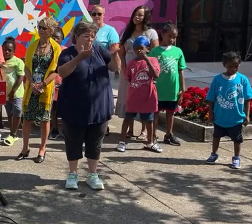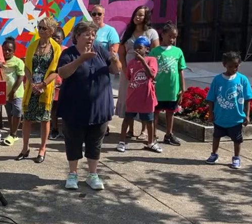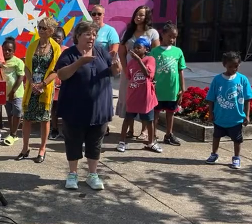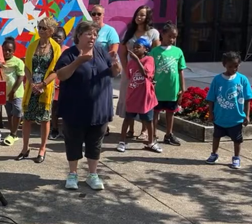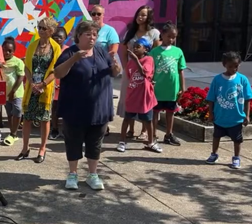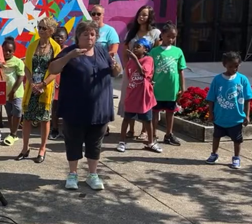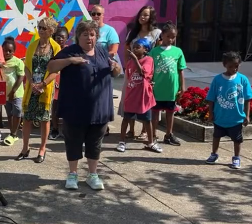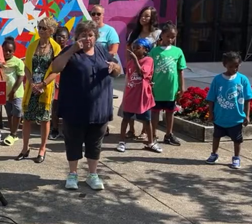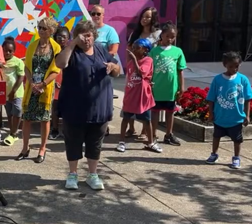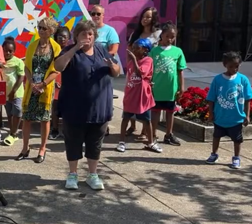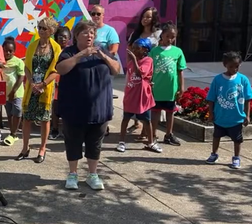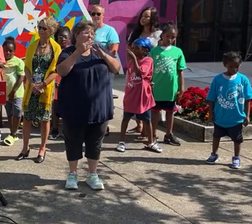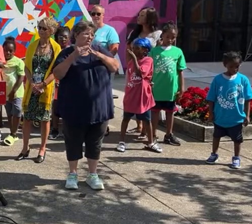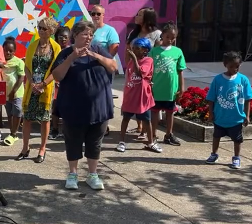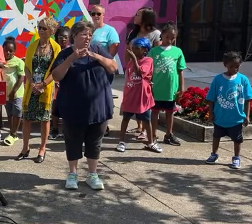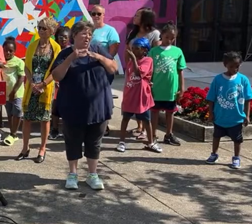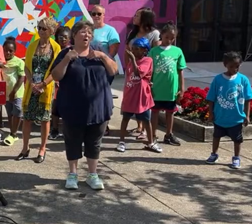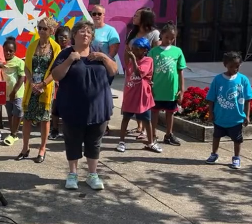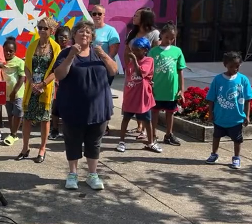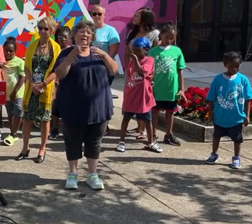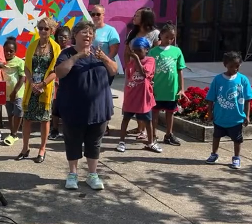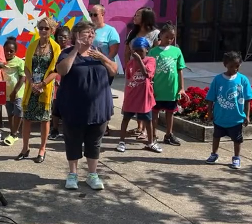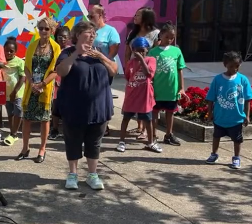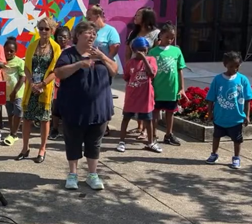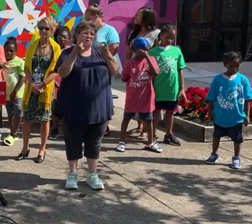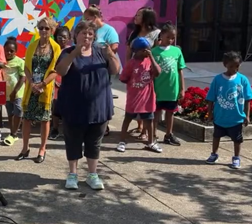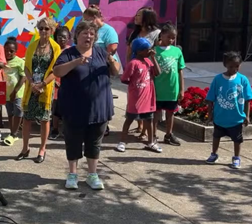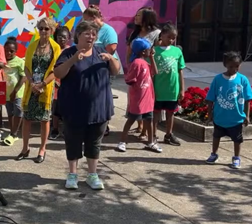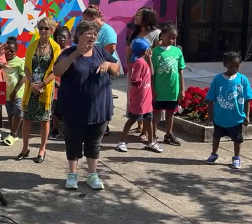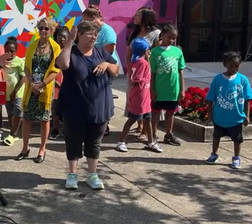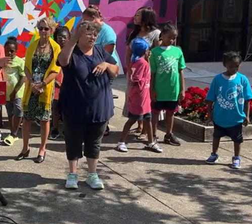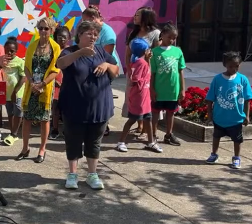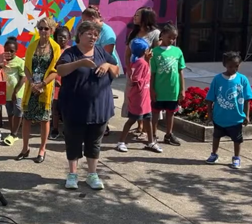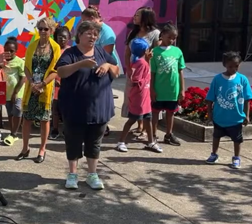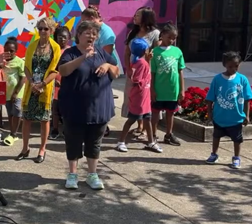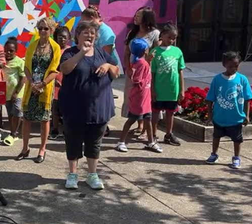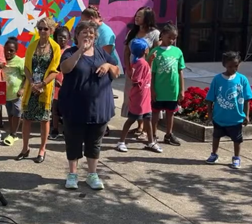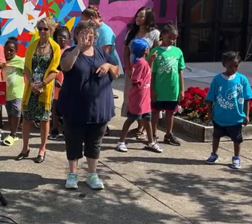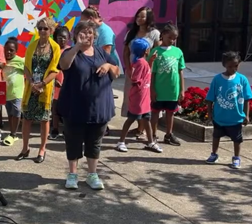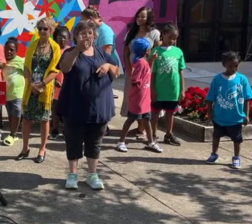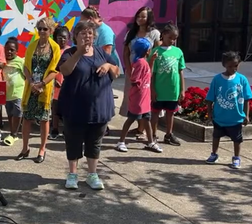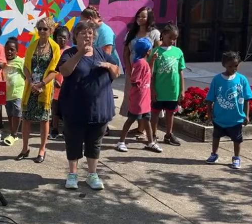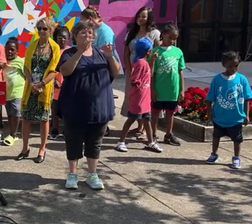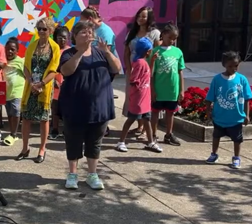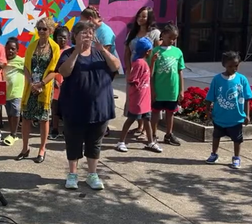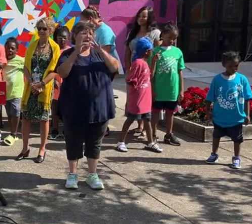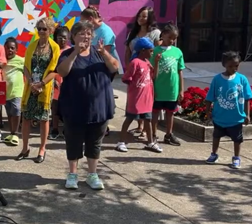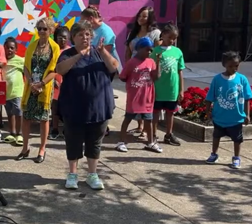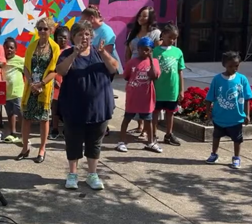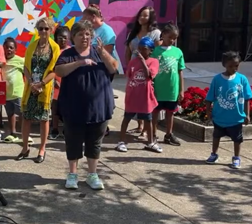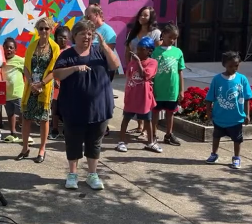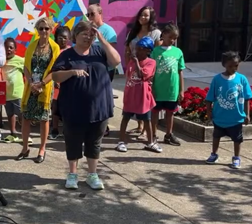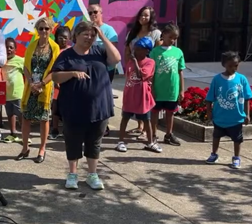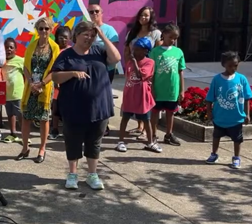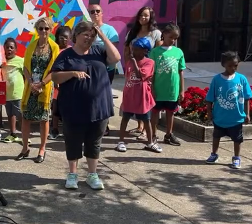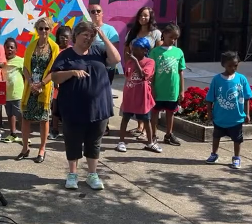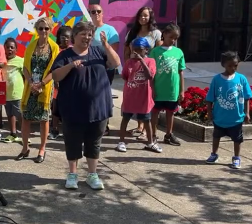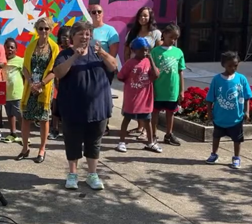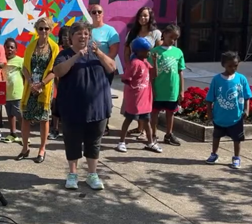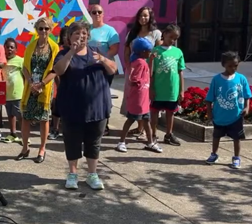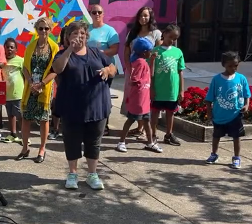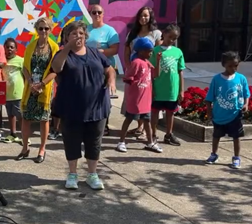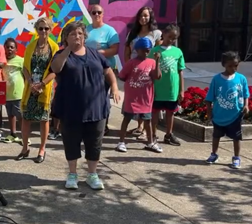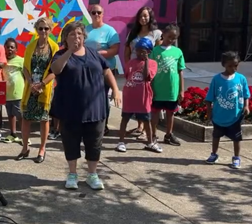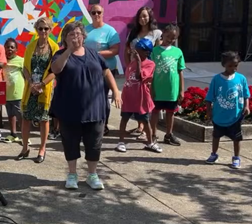our community as well. So we have a number of projects coming. Stay tuned. Go to the AKG website. Check us out. So can you explain